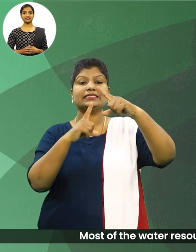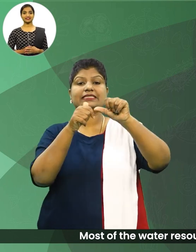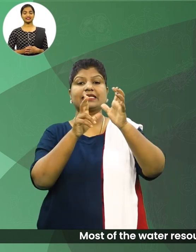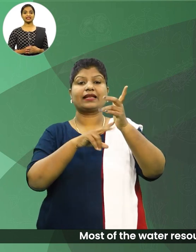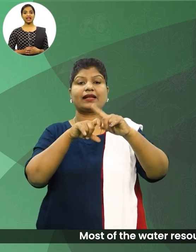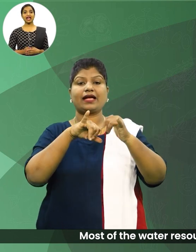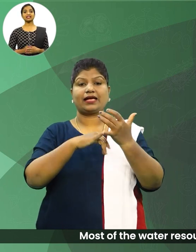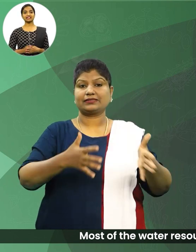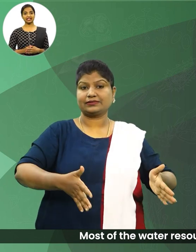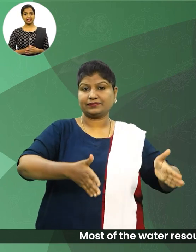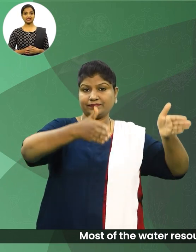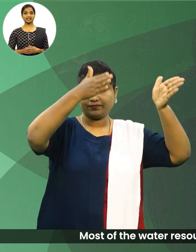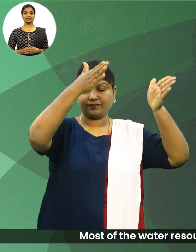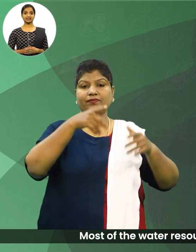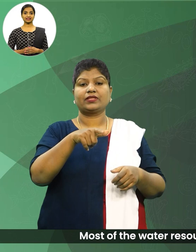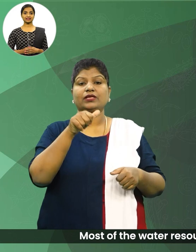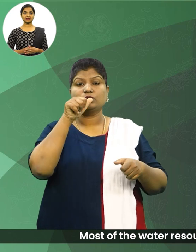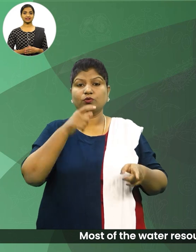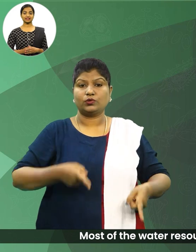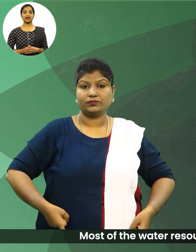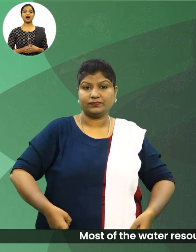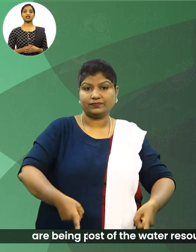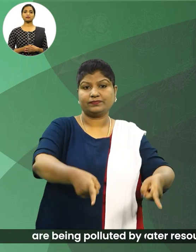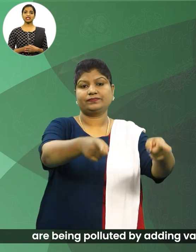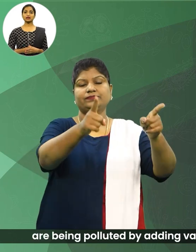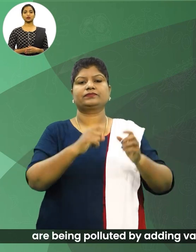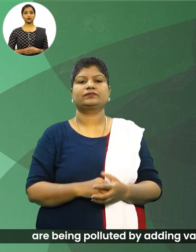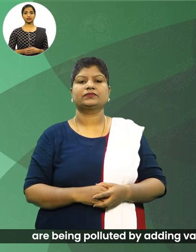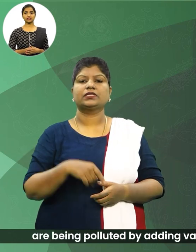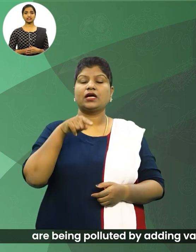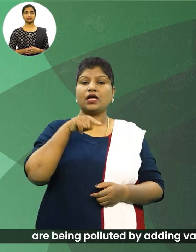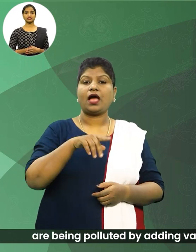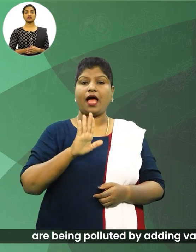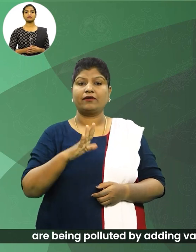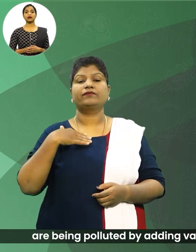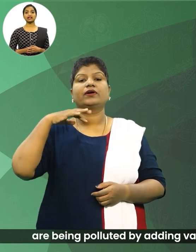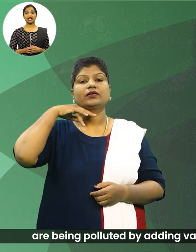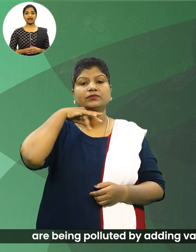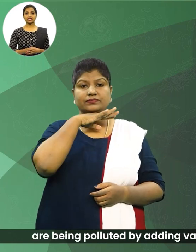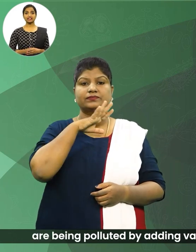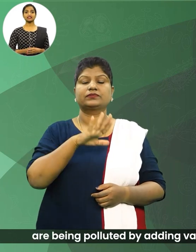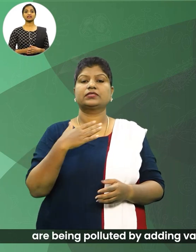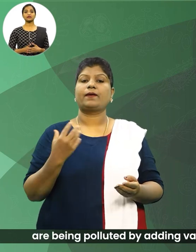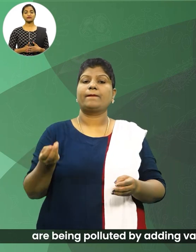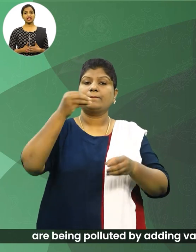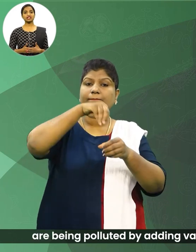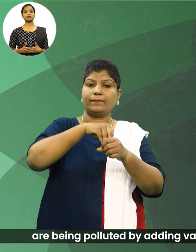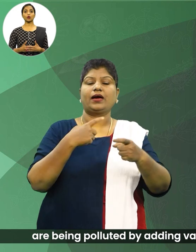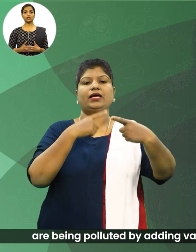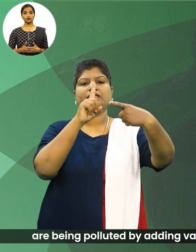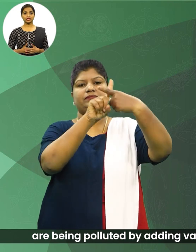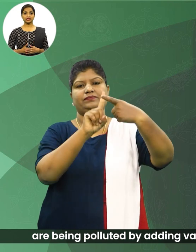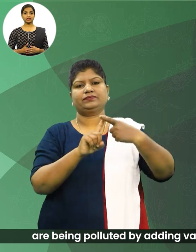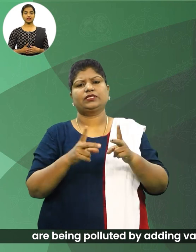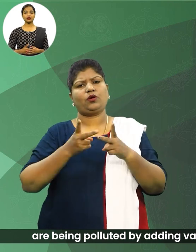and canals are being polluted by adding various